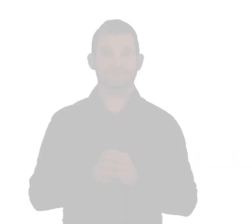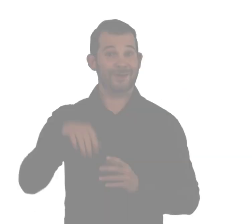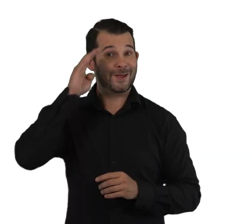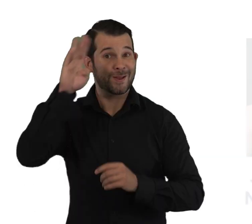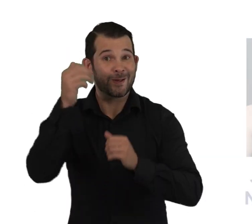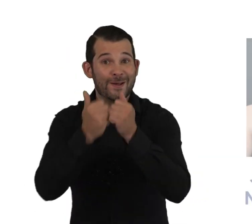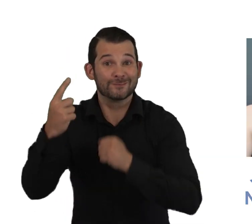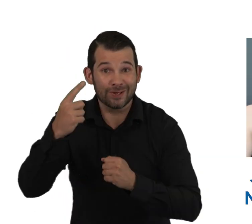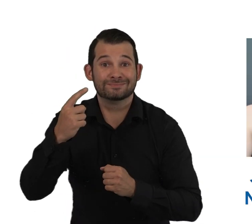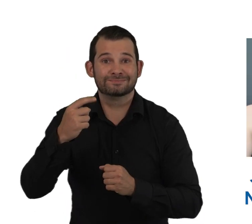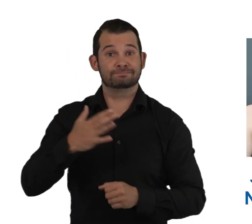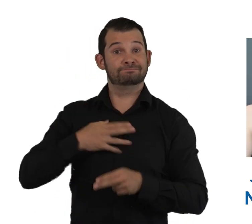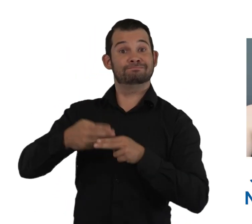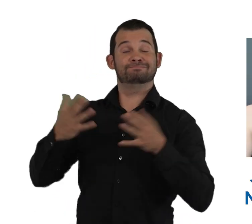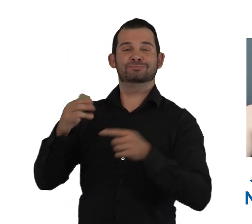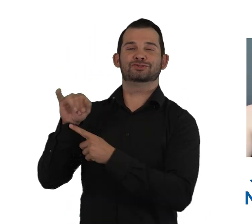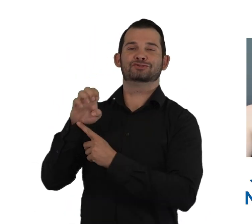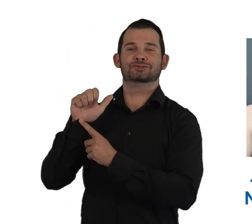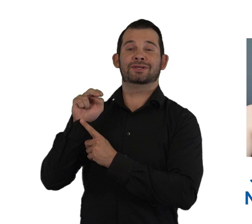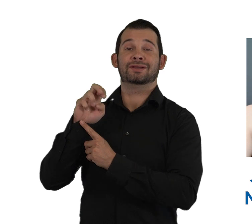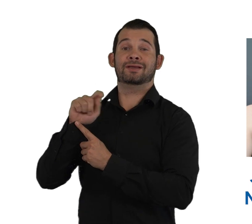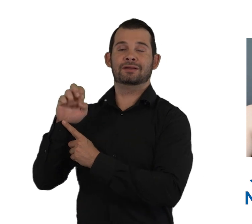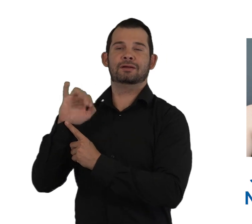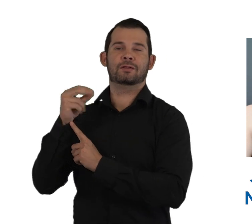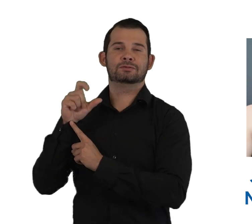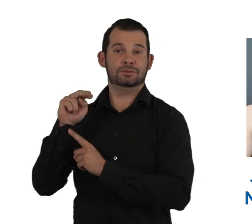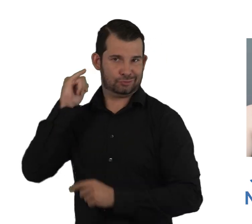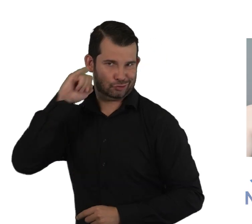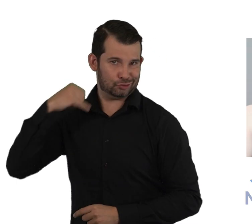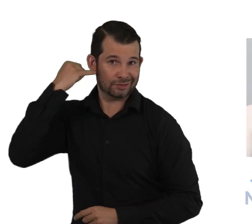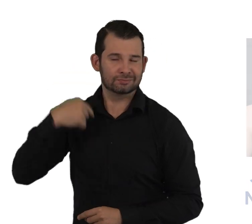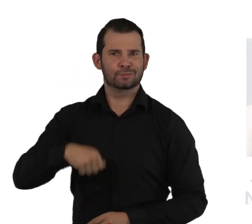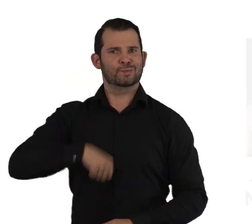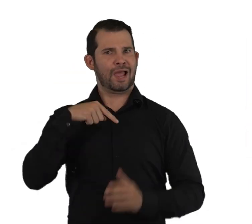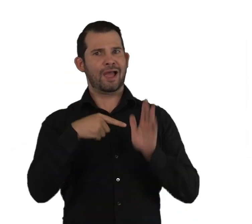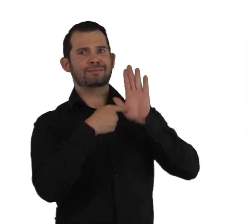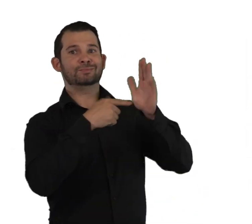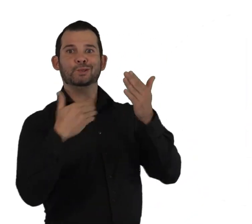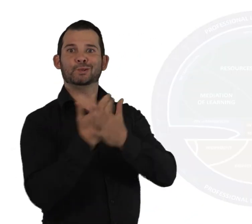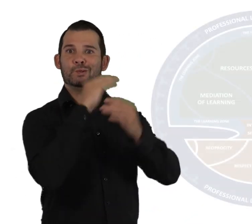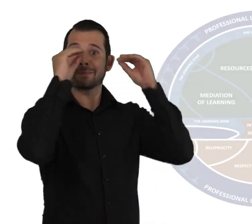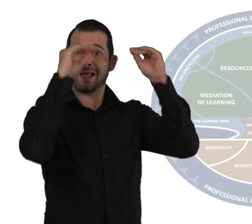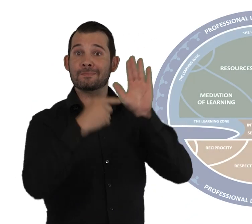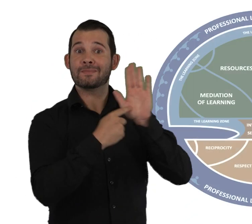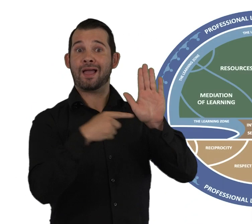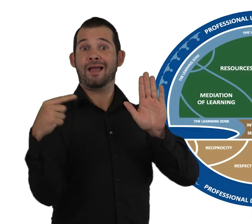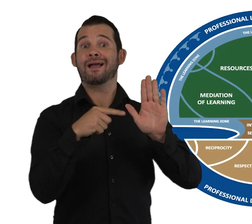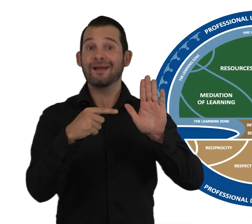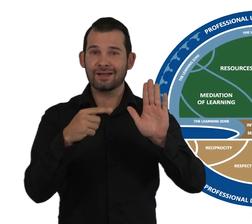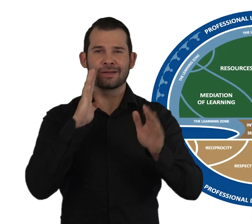Hello, everyone. My name is Jeanette Nicholson, and I am proud to present a new pedagogical model that will help frame